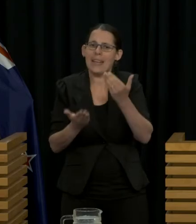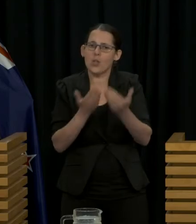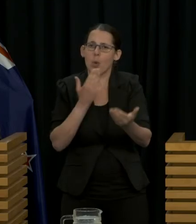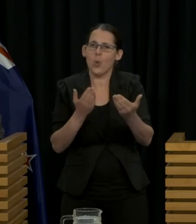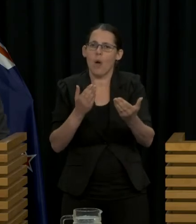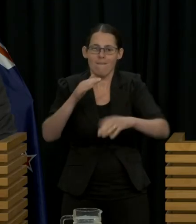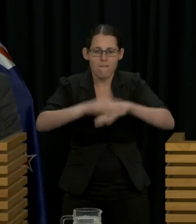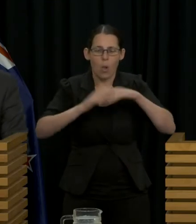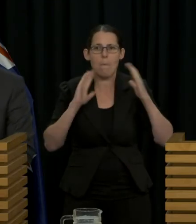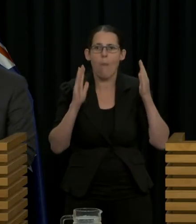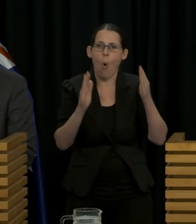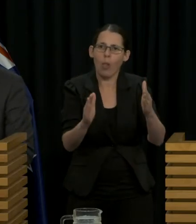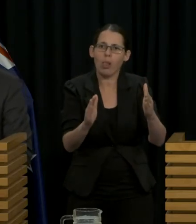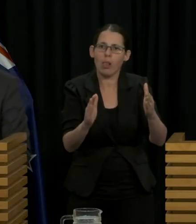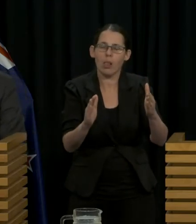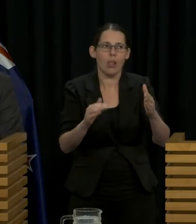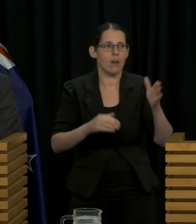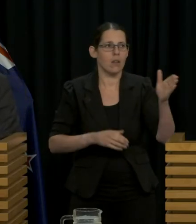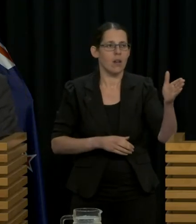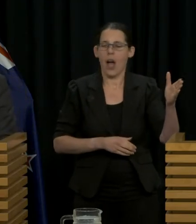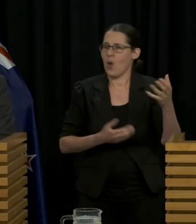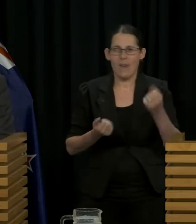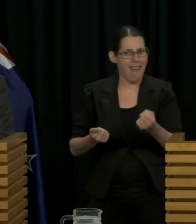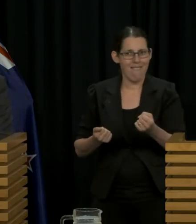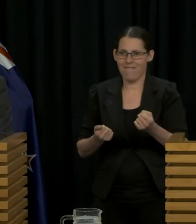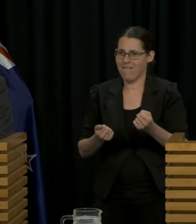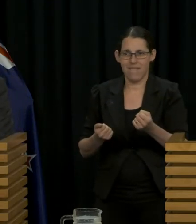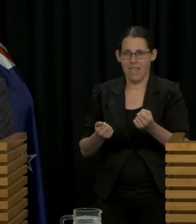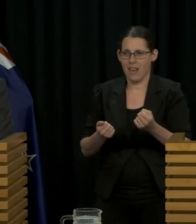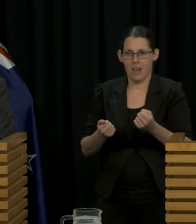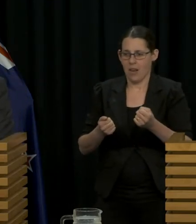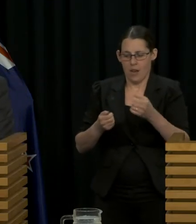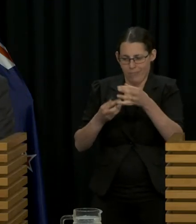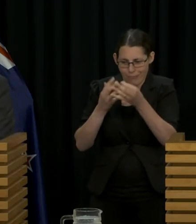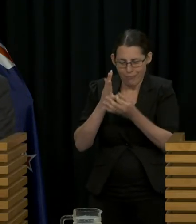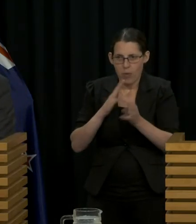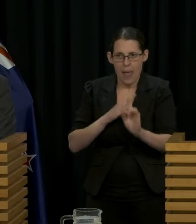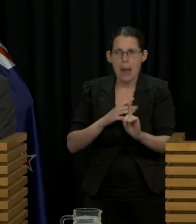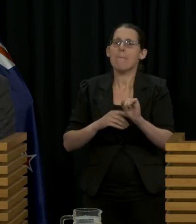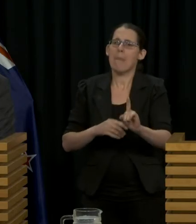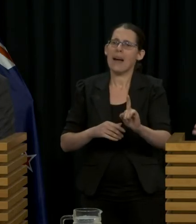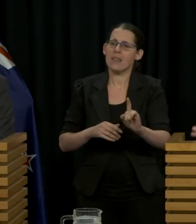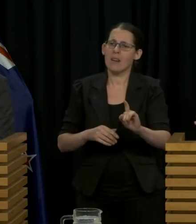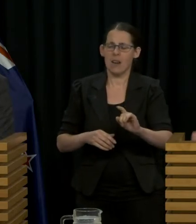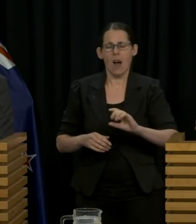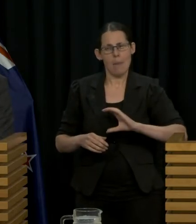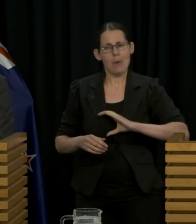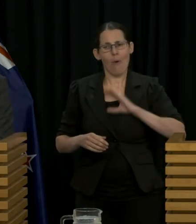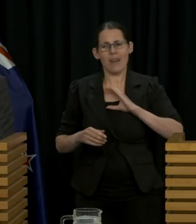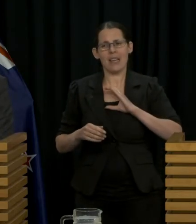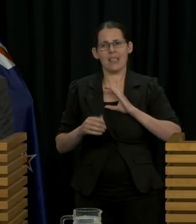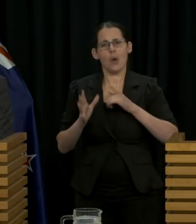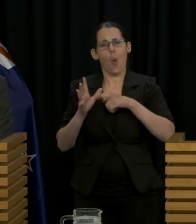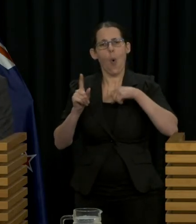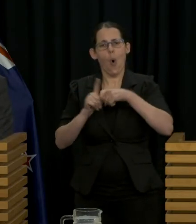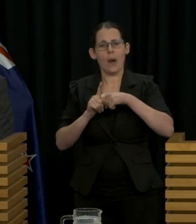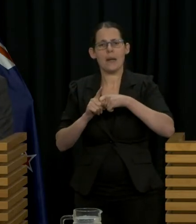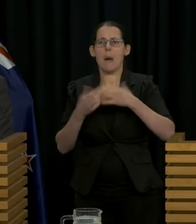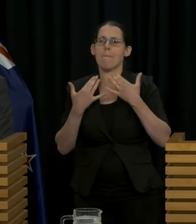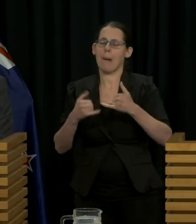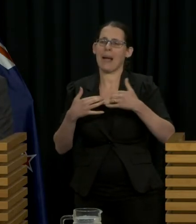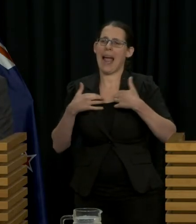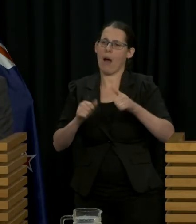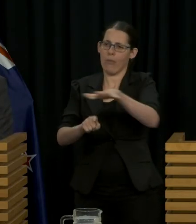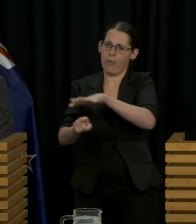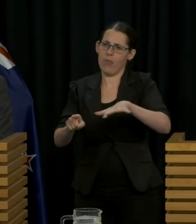Look, I don't know the detail there, but I do have a lot of confidence in our team at Auckland Regional Public Health, the Medical Officer of Health would have done a detailed